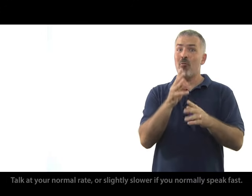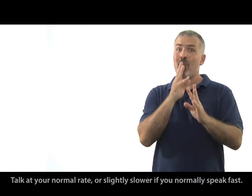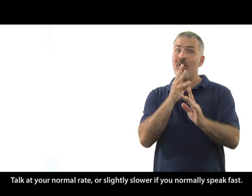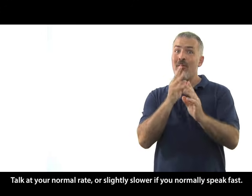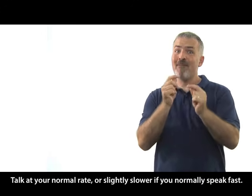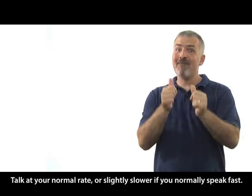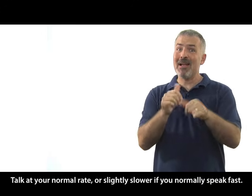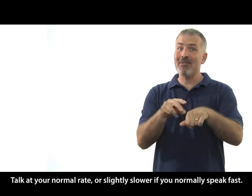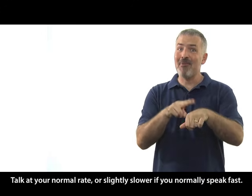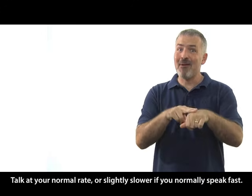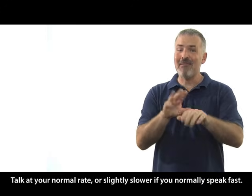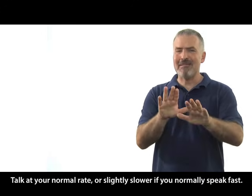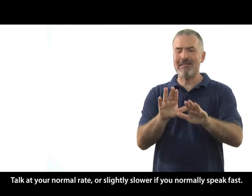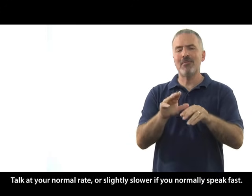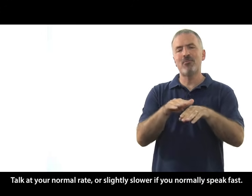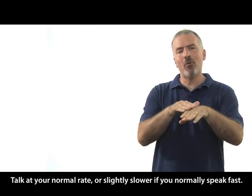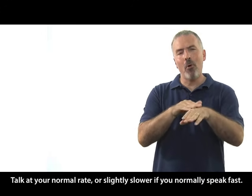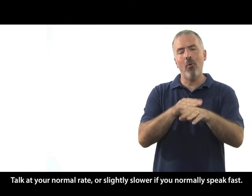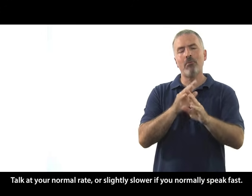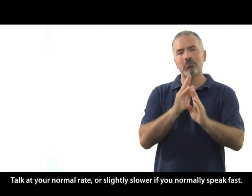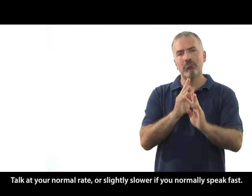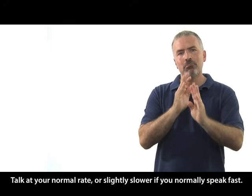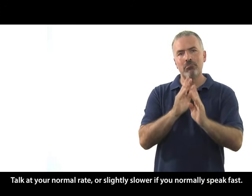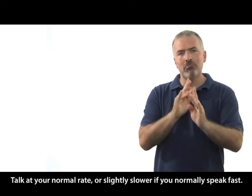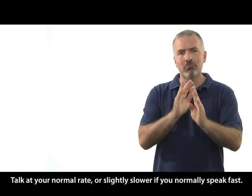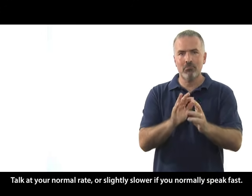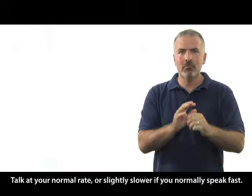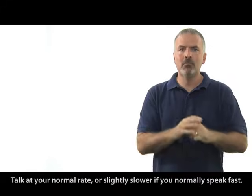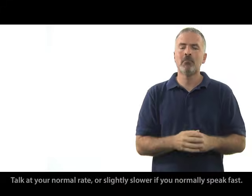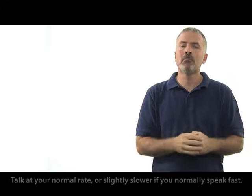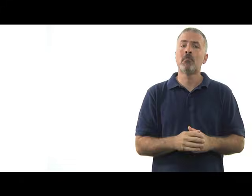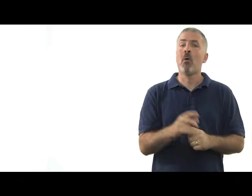Talk at your normal rate or slightly slower if you speak fast.